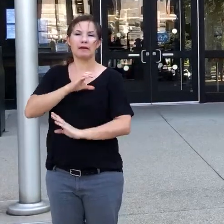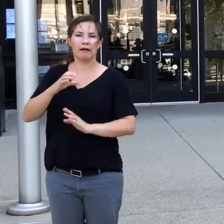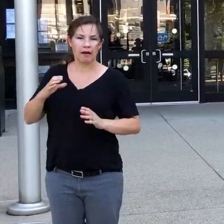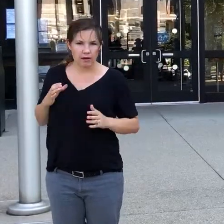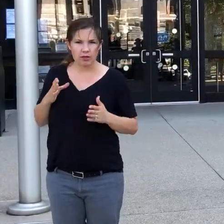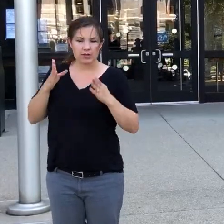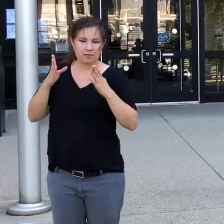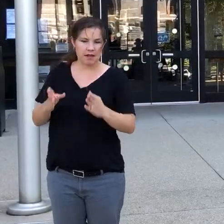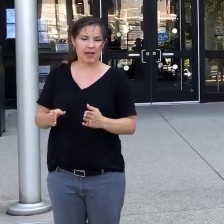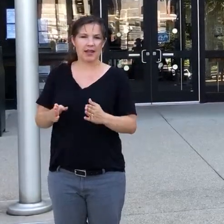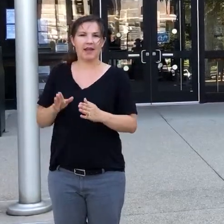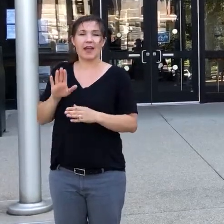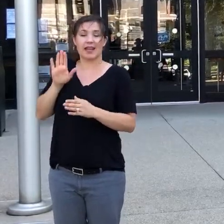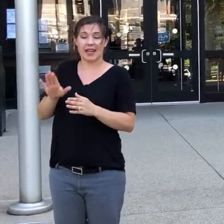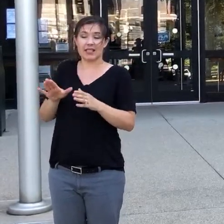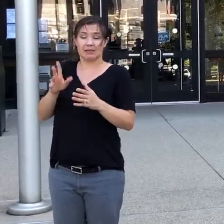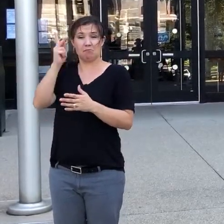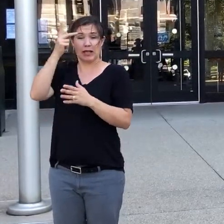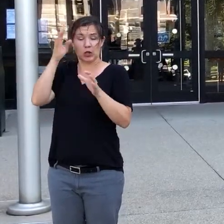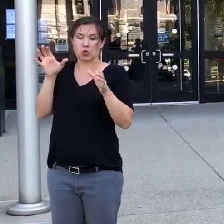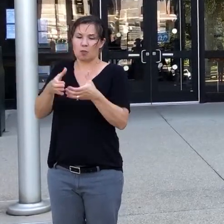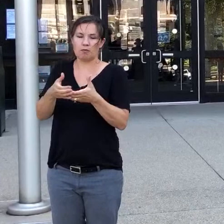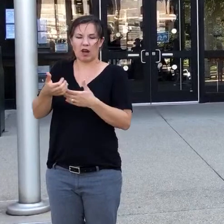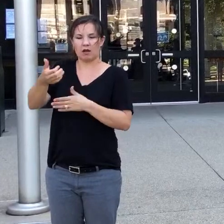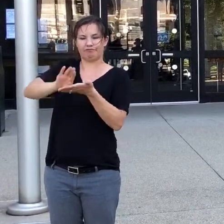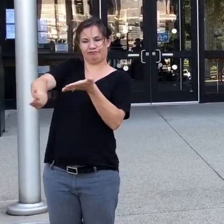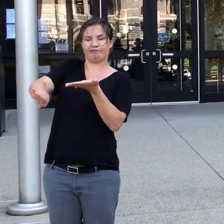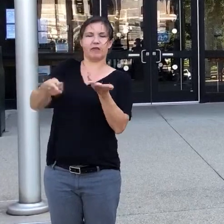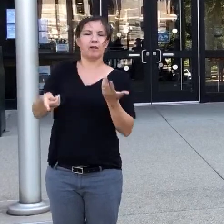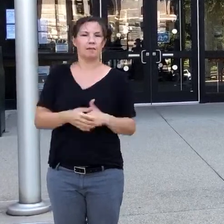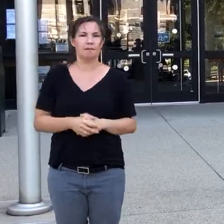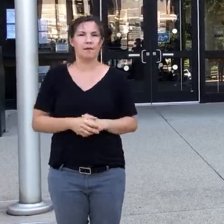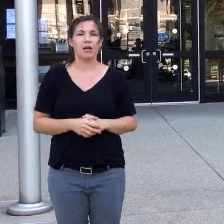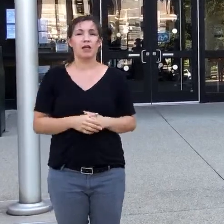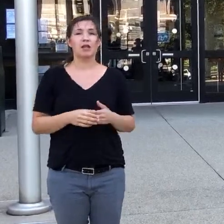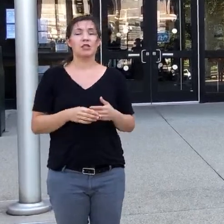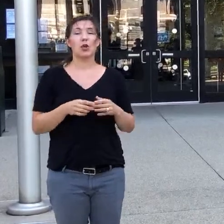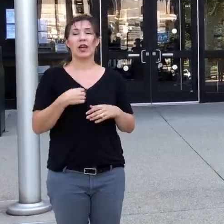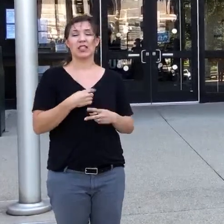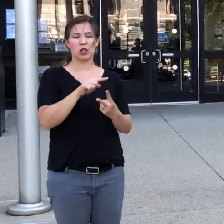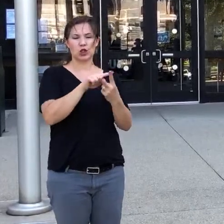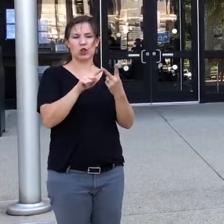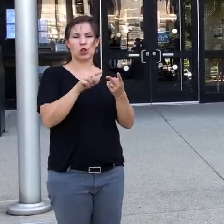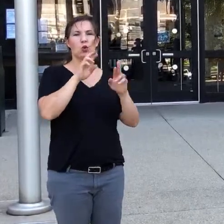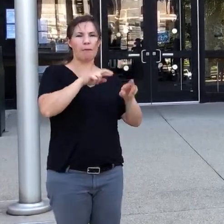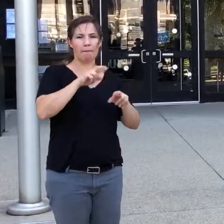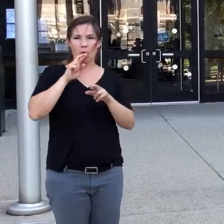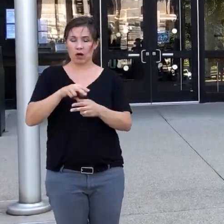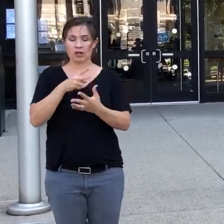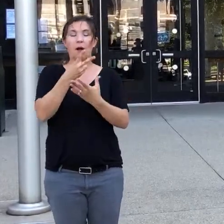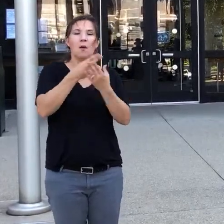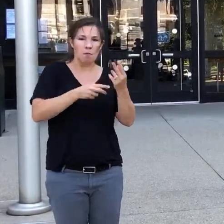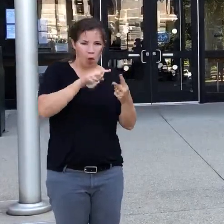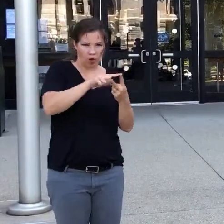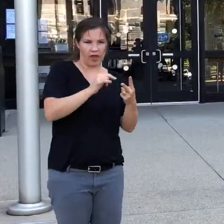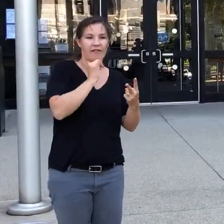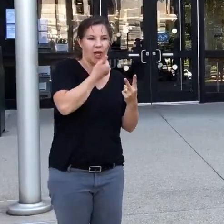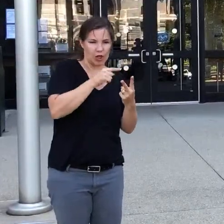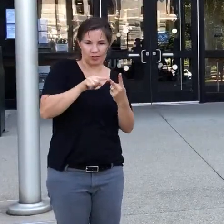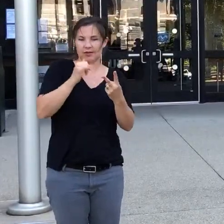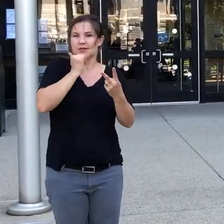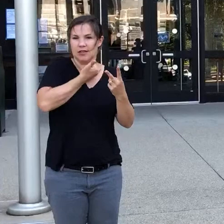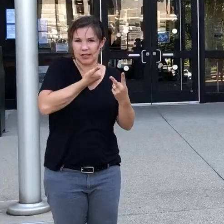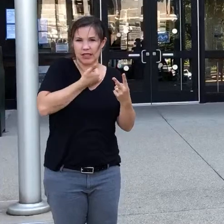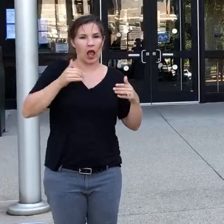his own party rejected him. And then he issues 2 reports which have flaws in it I haven't even seen the second report because he released